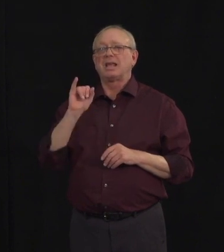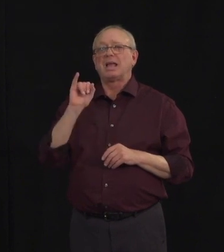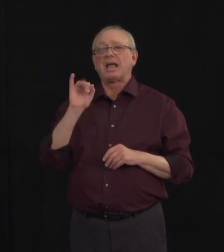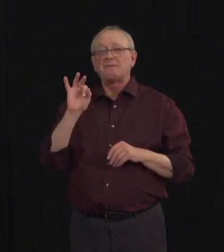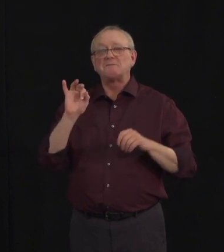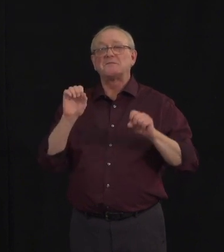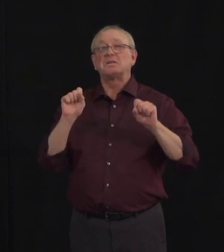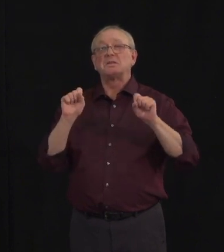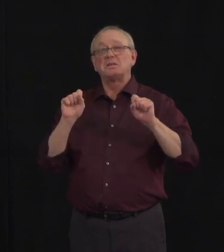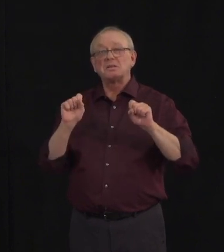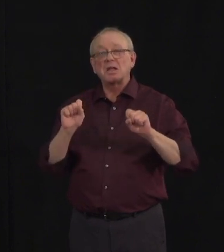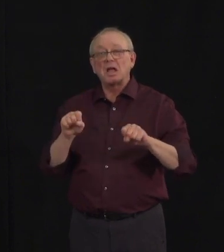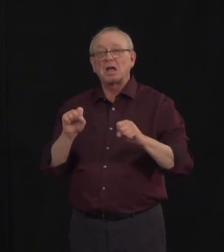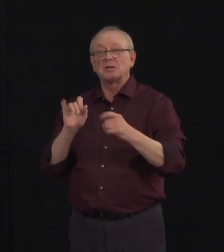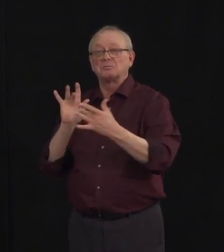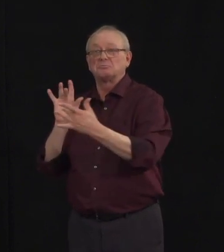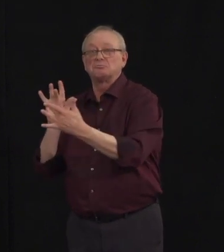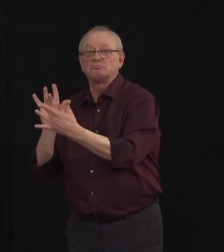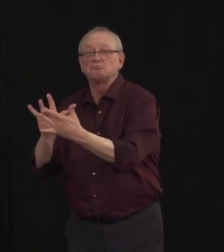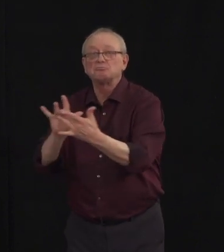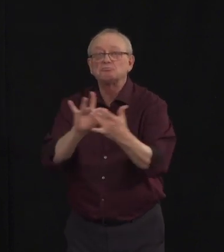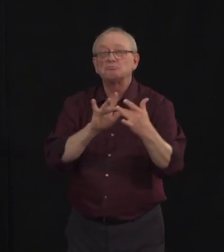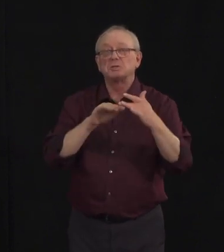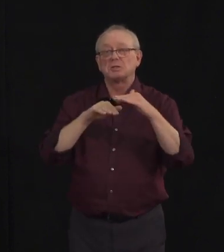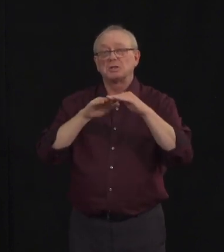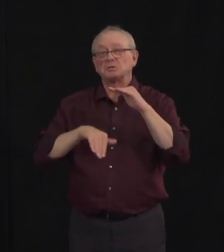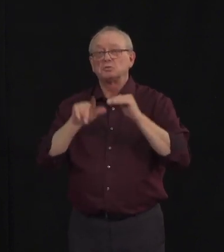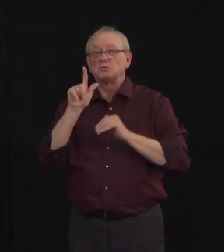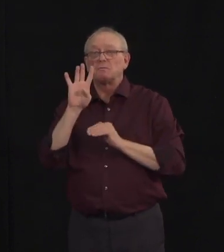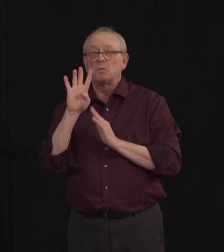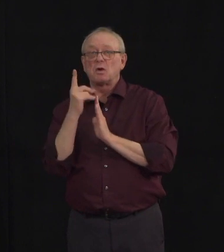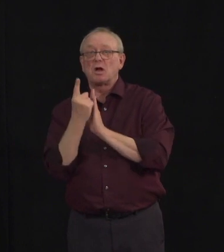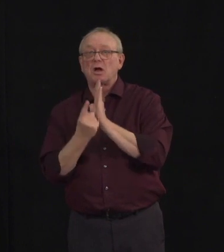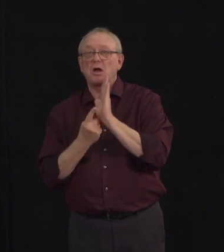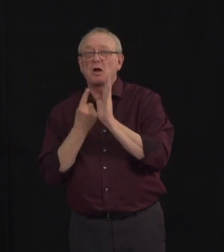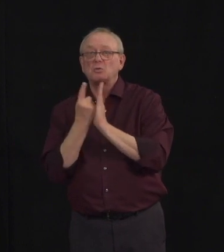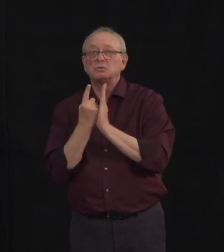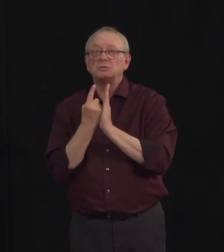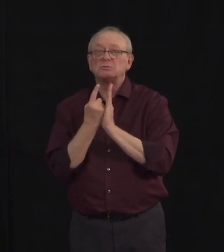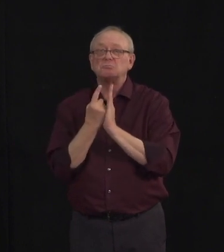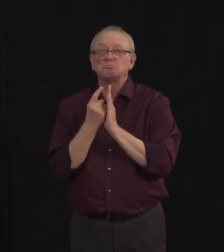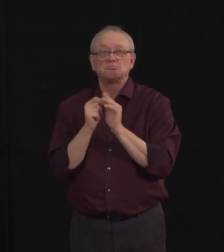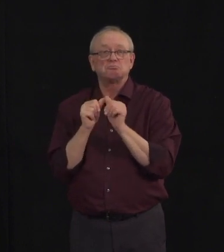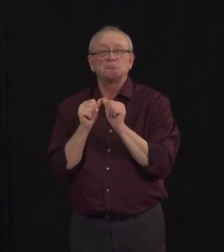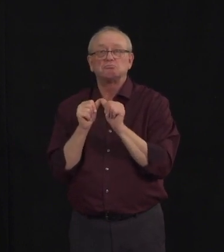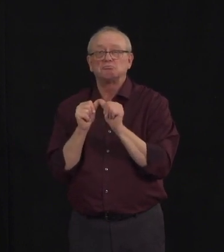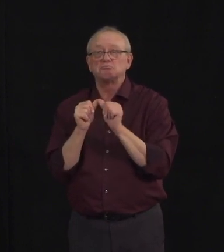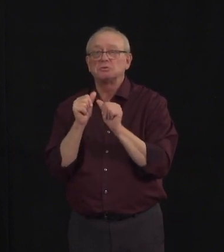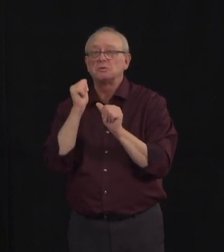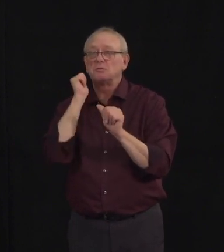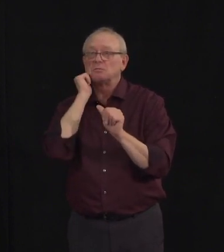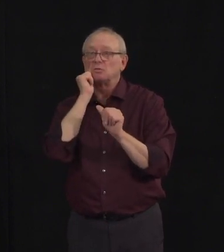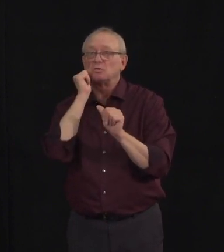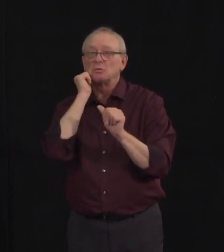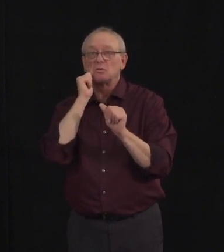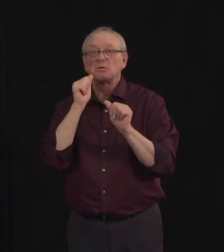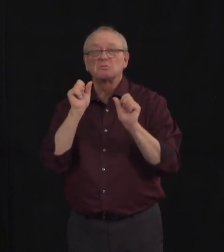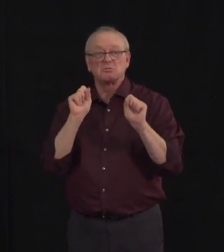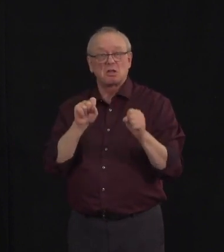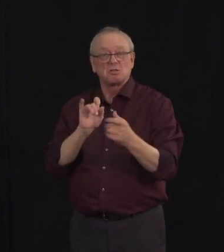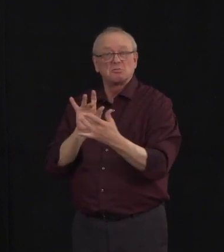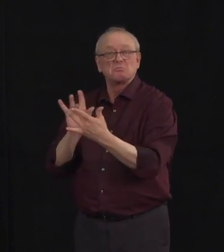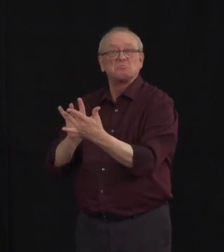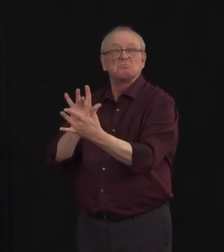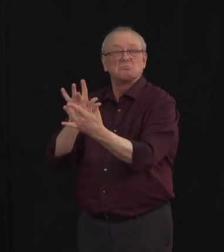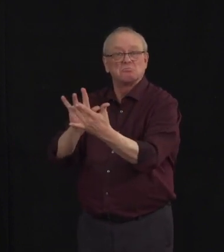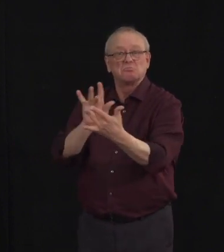cases that we have within 24 hours, and if we can do that the majority of the time, so if we're able to contact people,